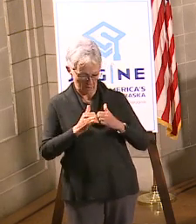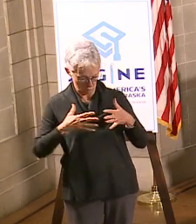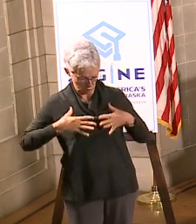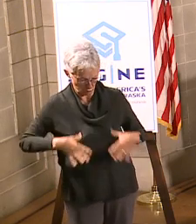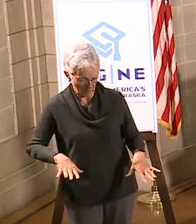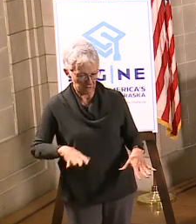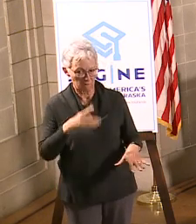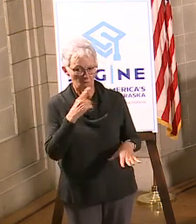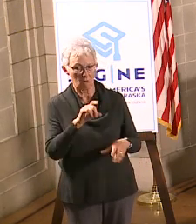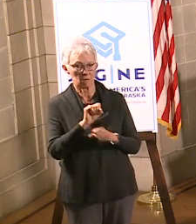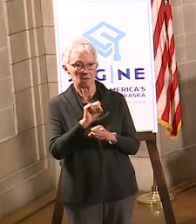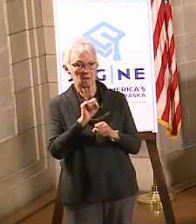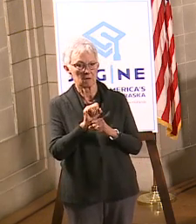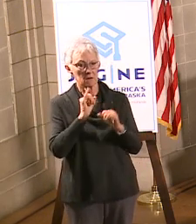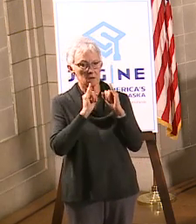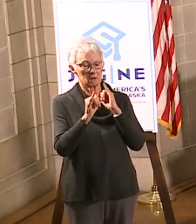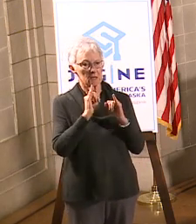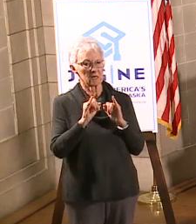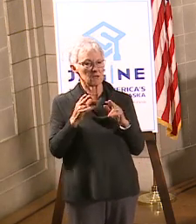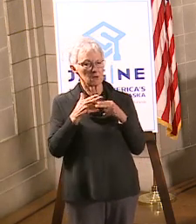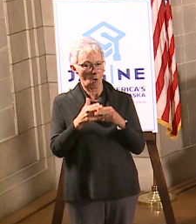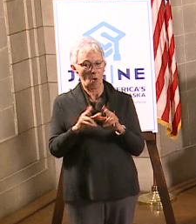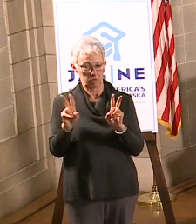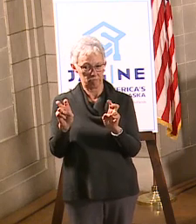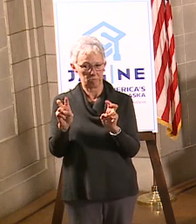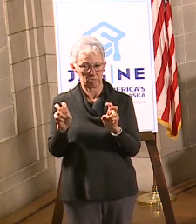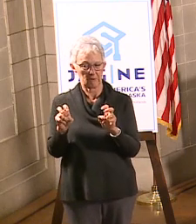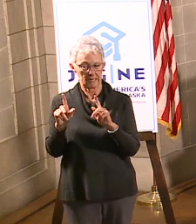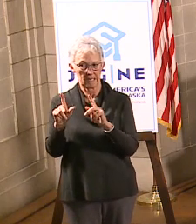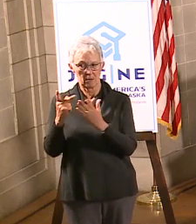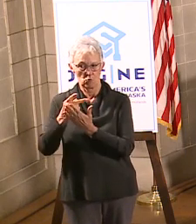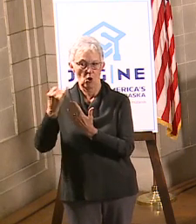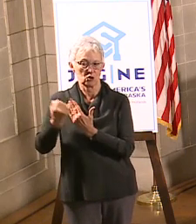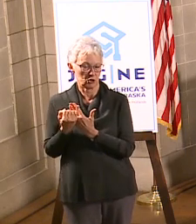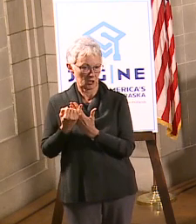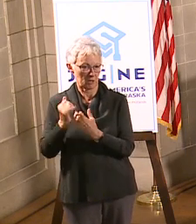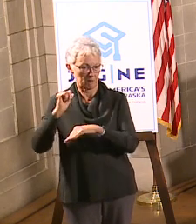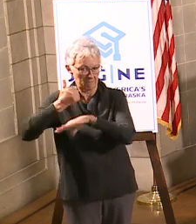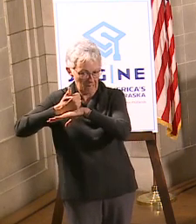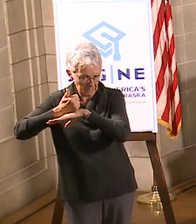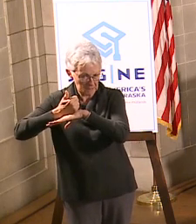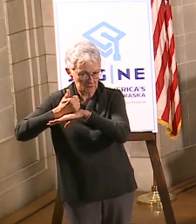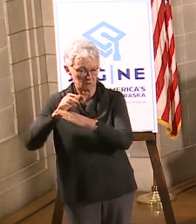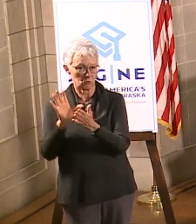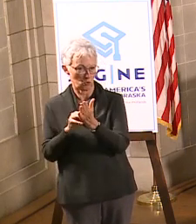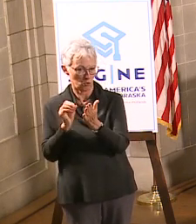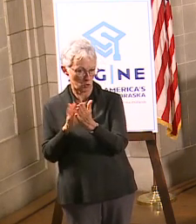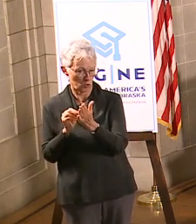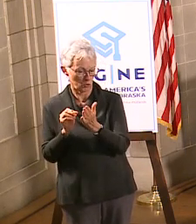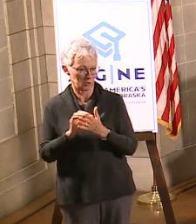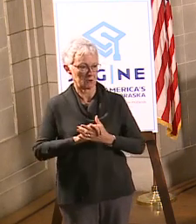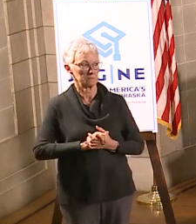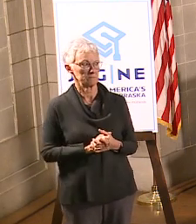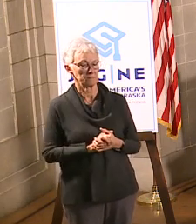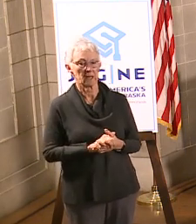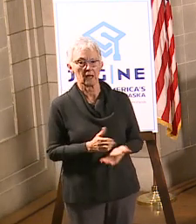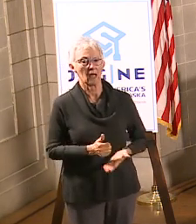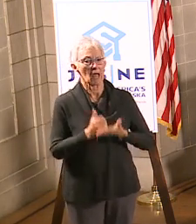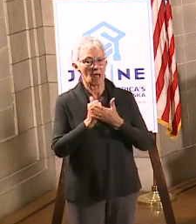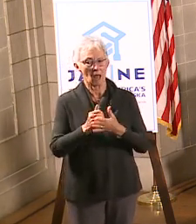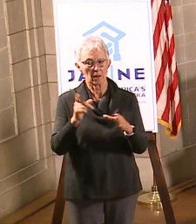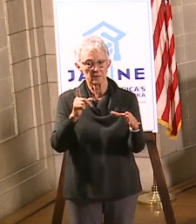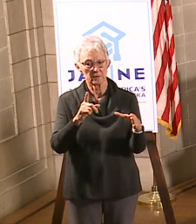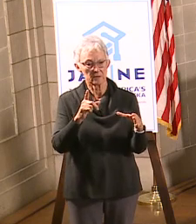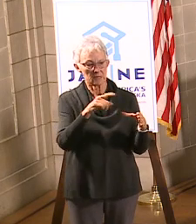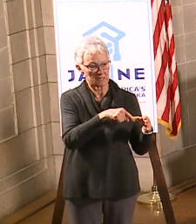It's team-based learning. So it's project-based learning, as PBL is actually what it's called, but basically it helps them to work